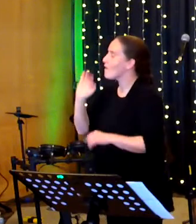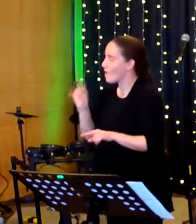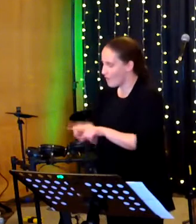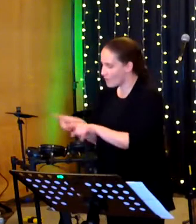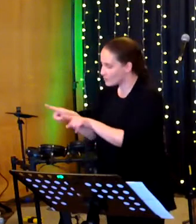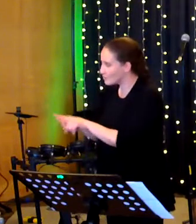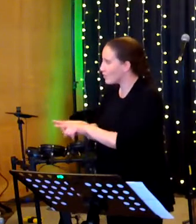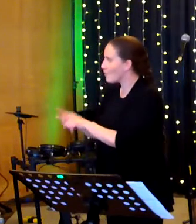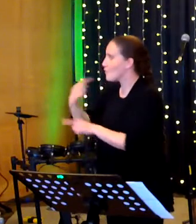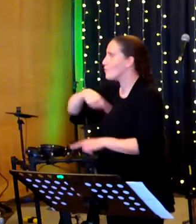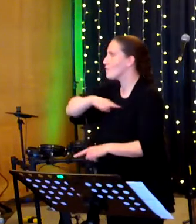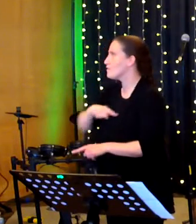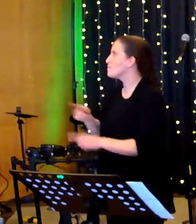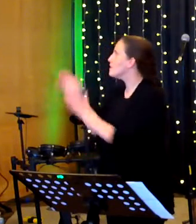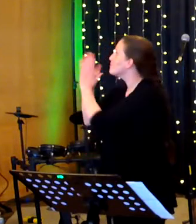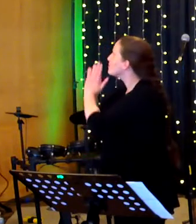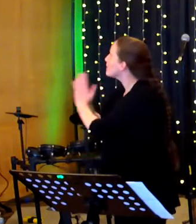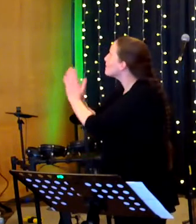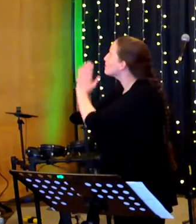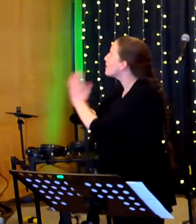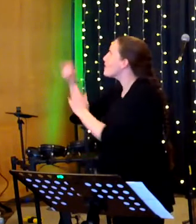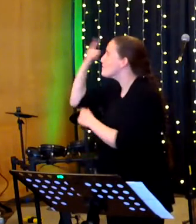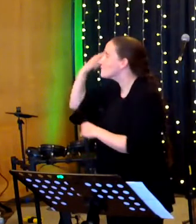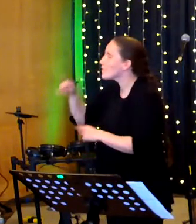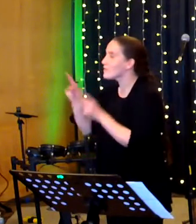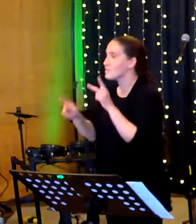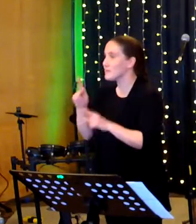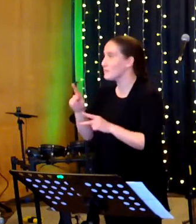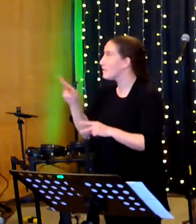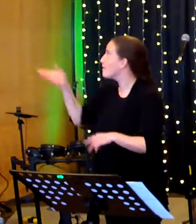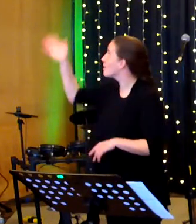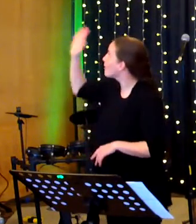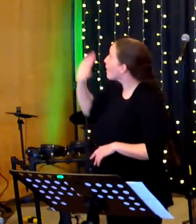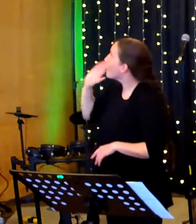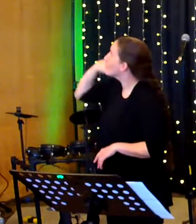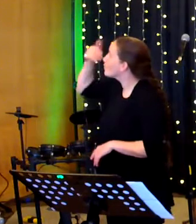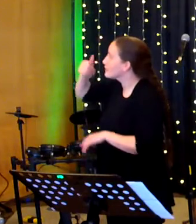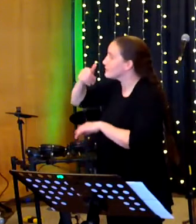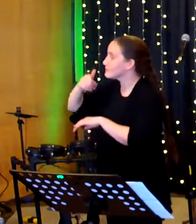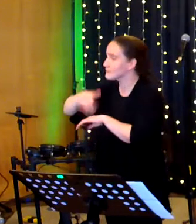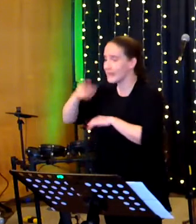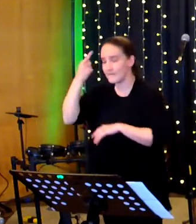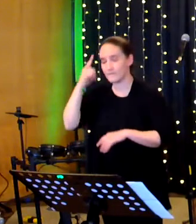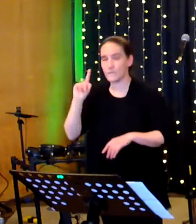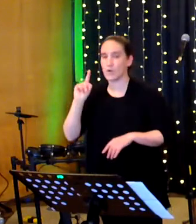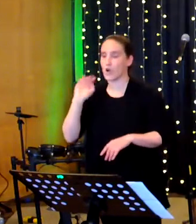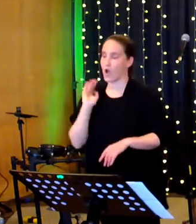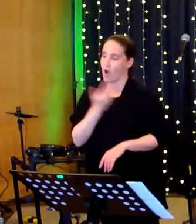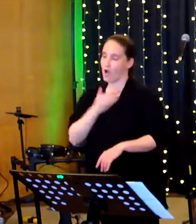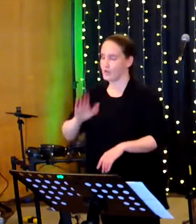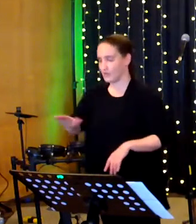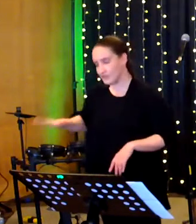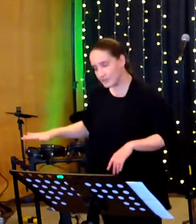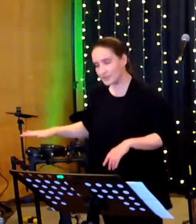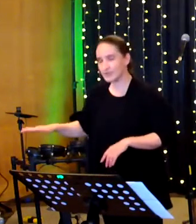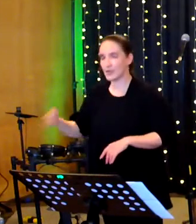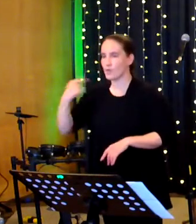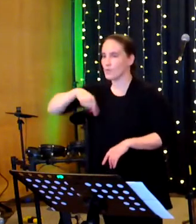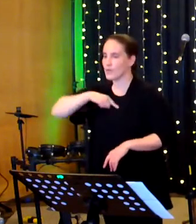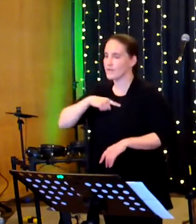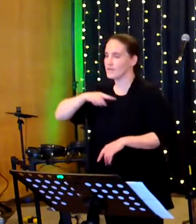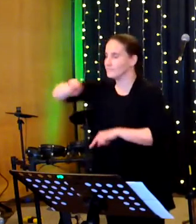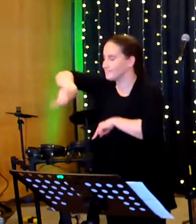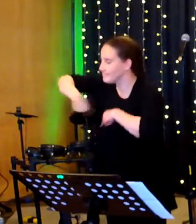for their spouses forever. Before we even knew their names, before we even knew,